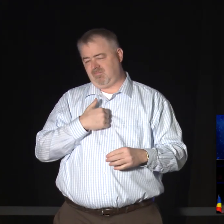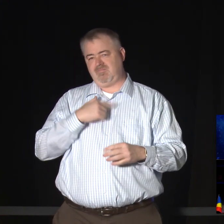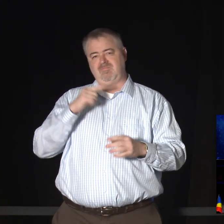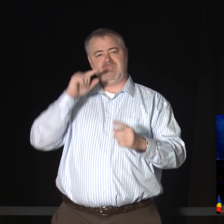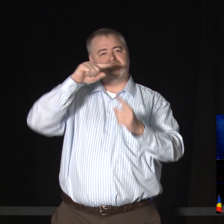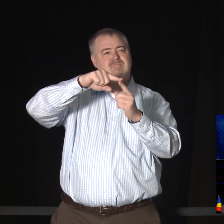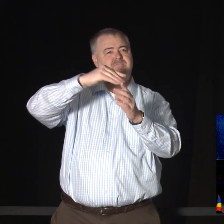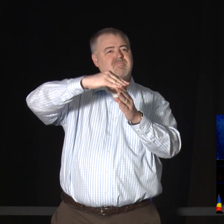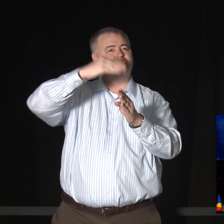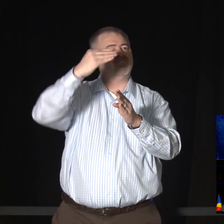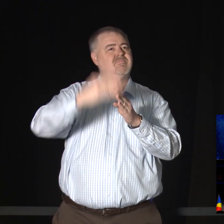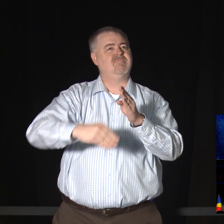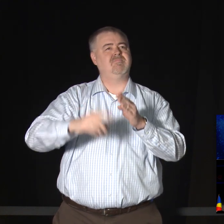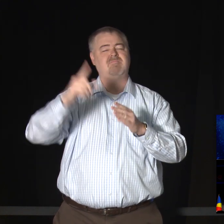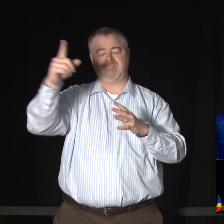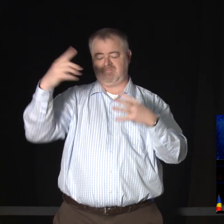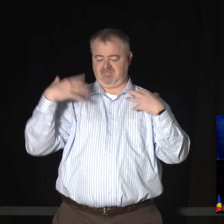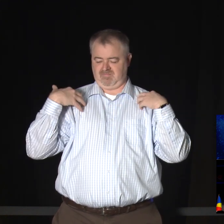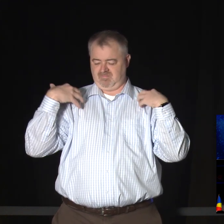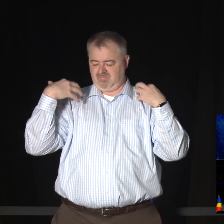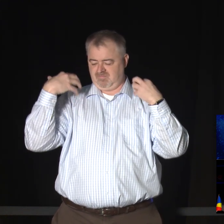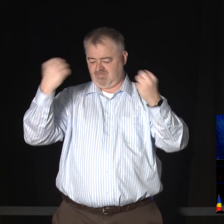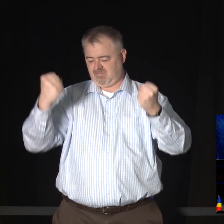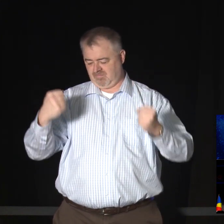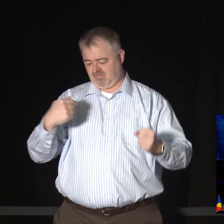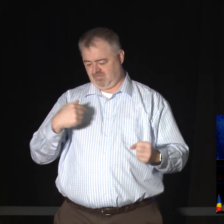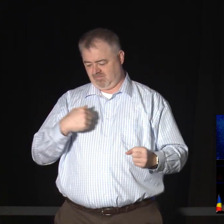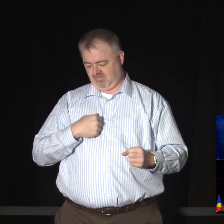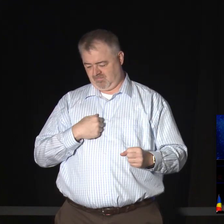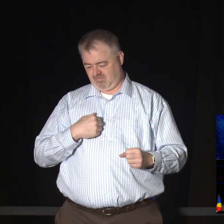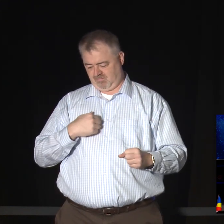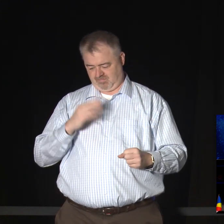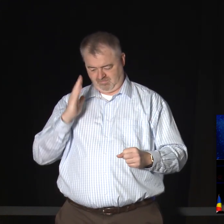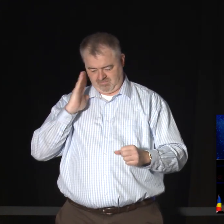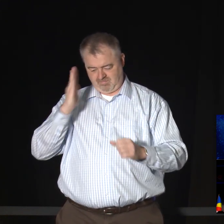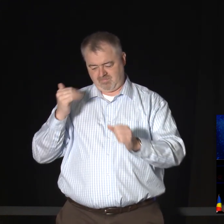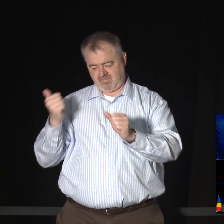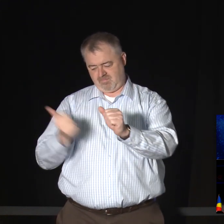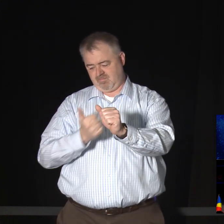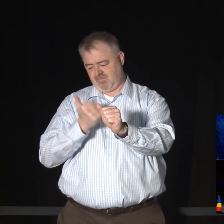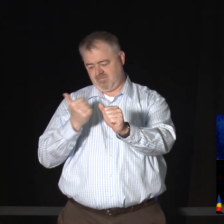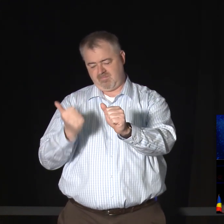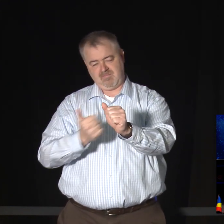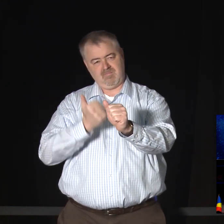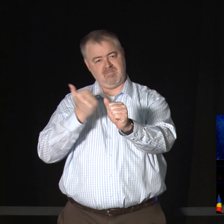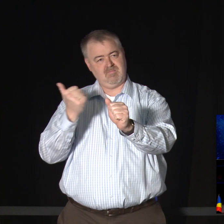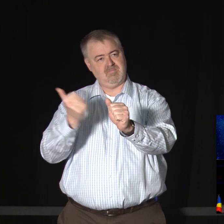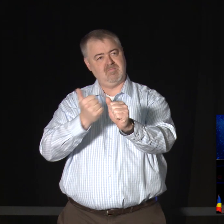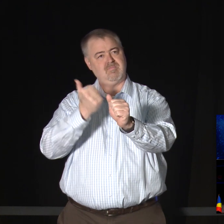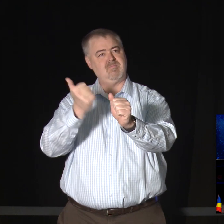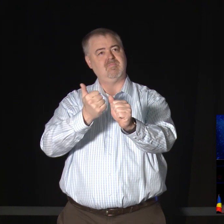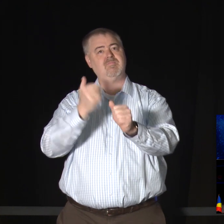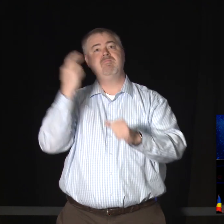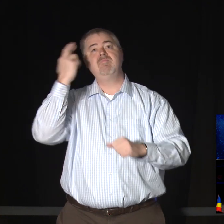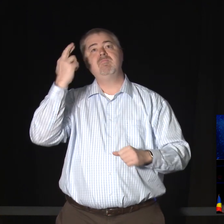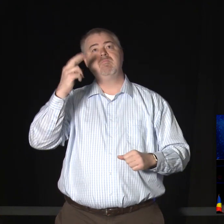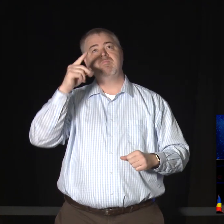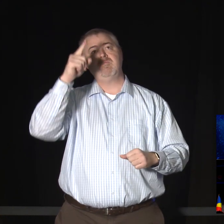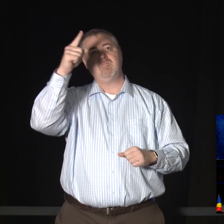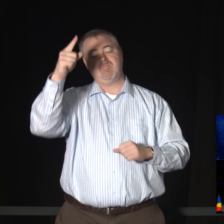me, to the end I will still follow, for he bore my cross.